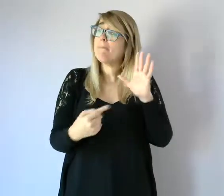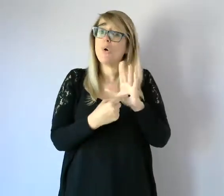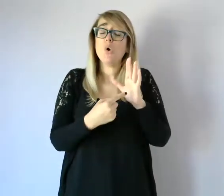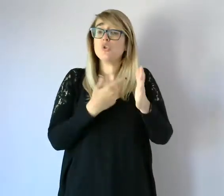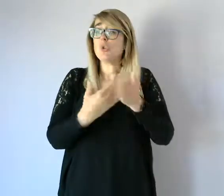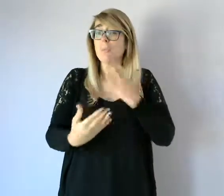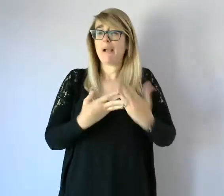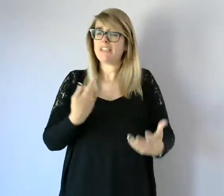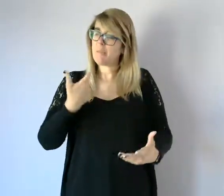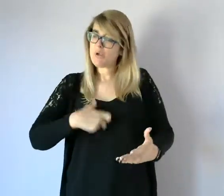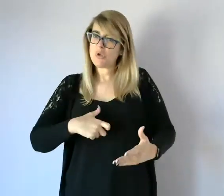issue.